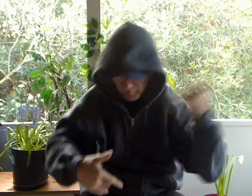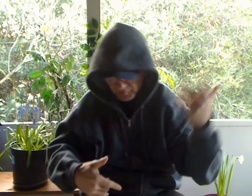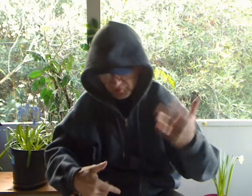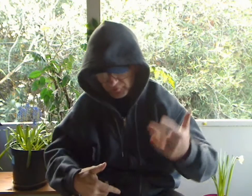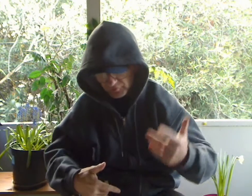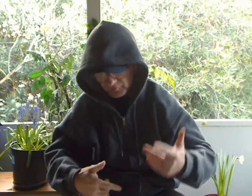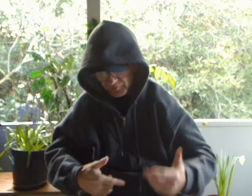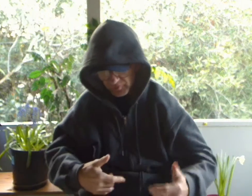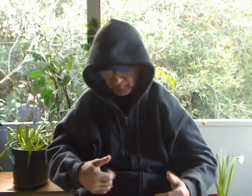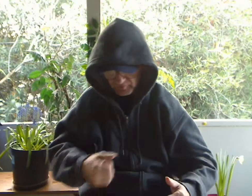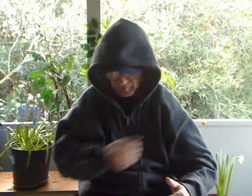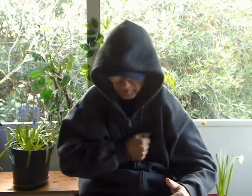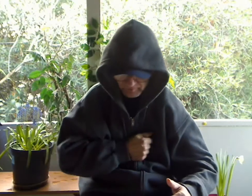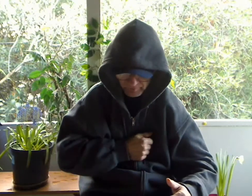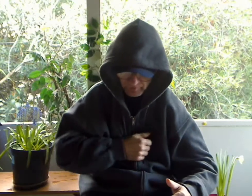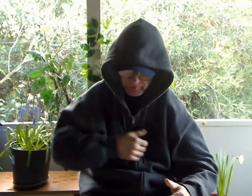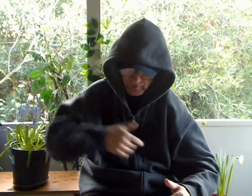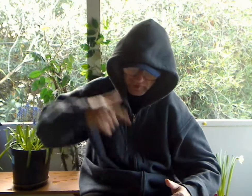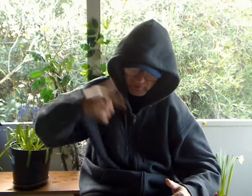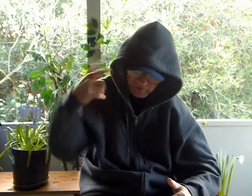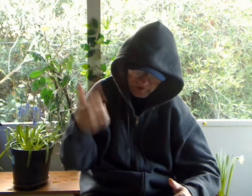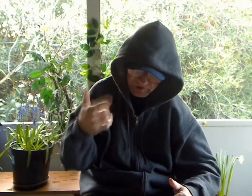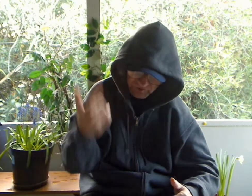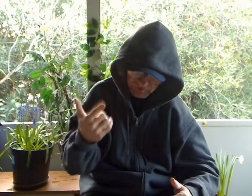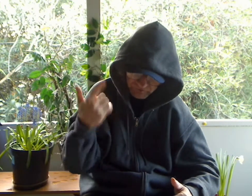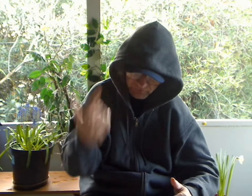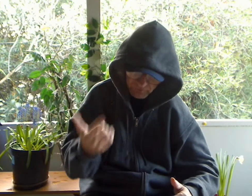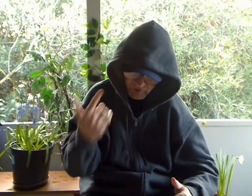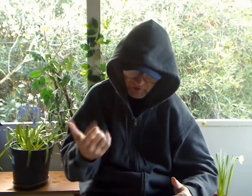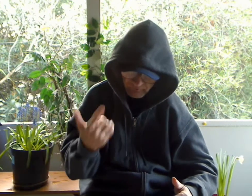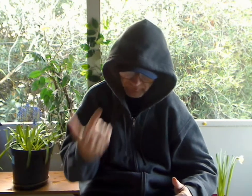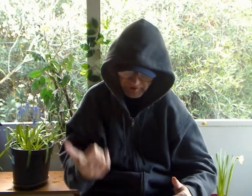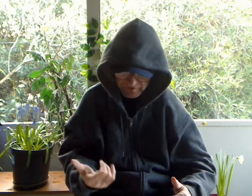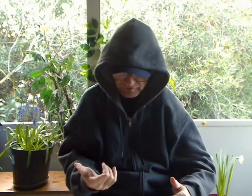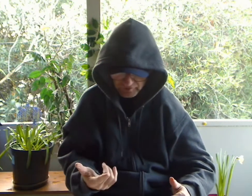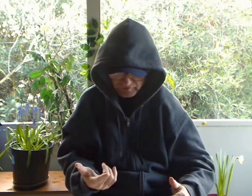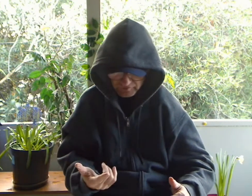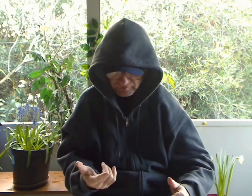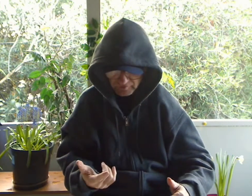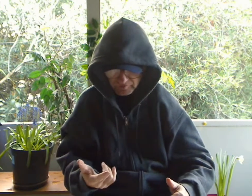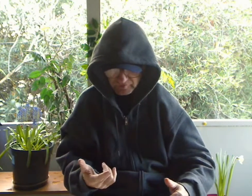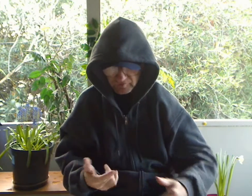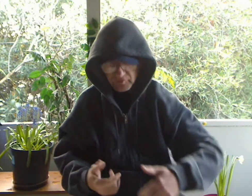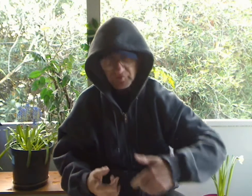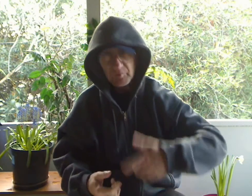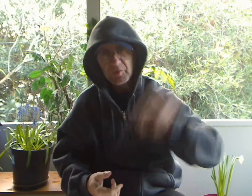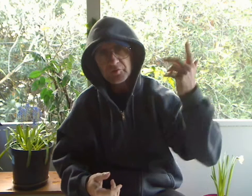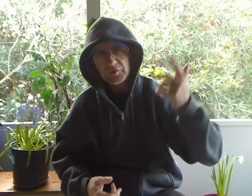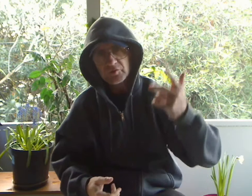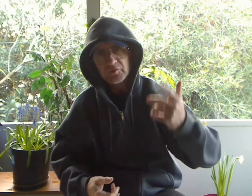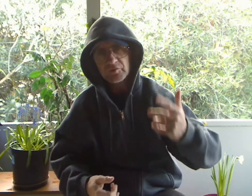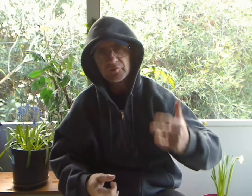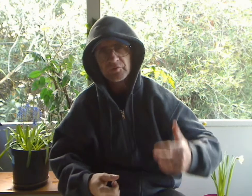mercy endures forever. Who gives His food to all flesh, for His mercy endures